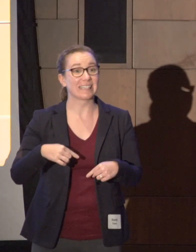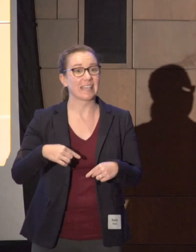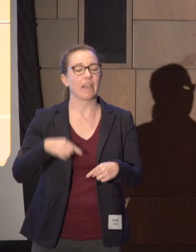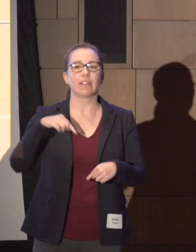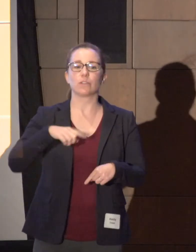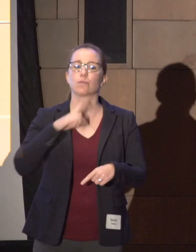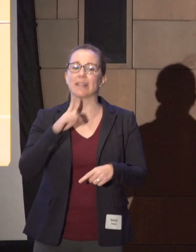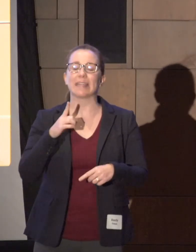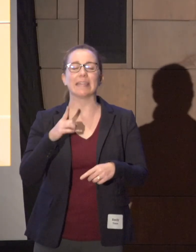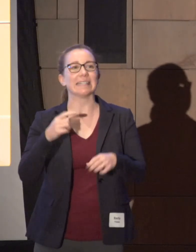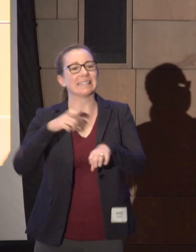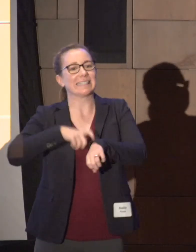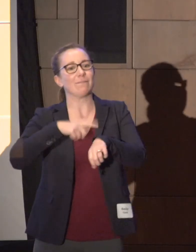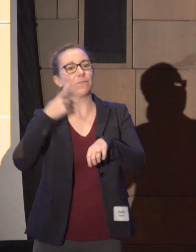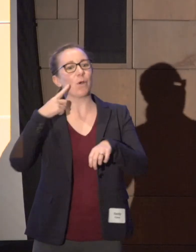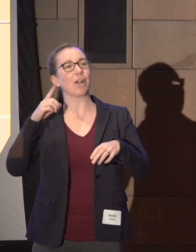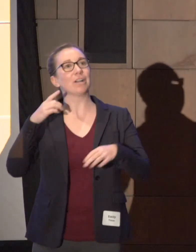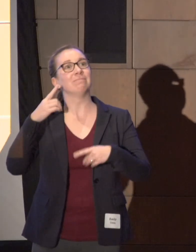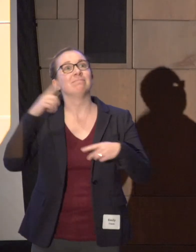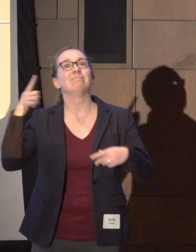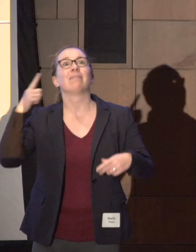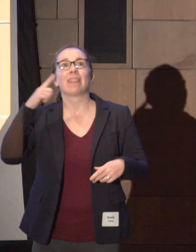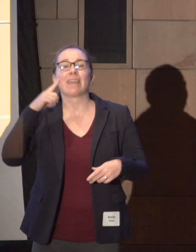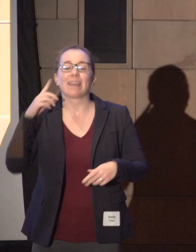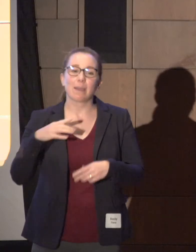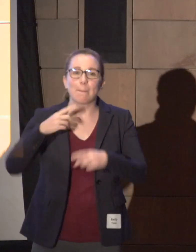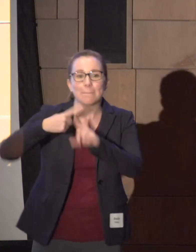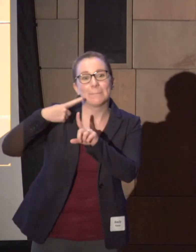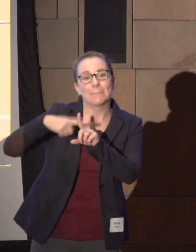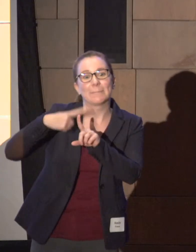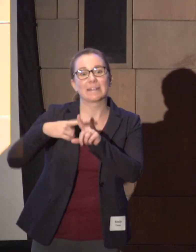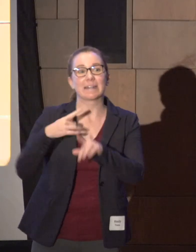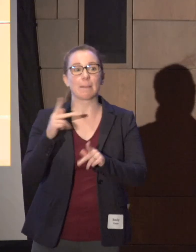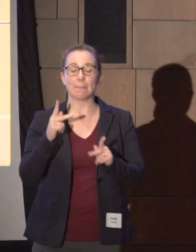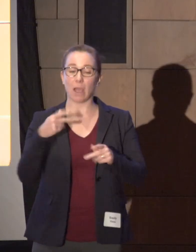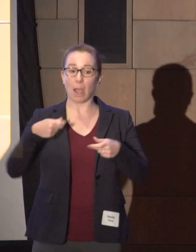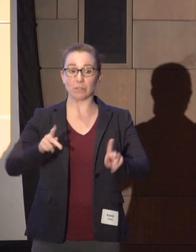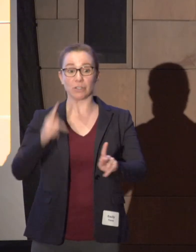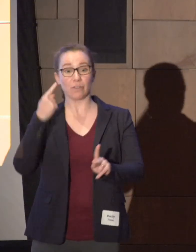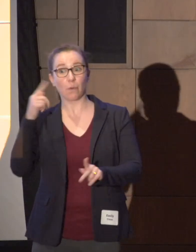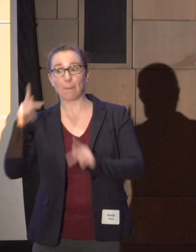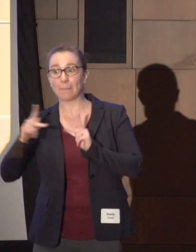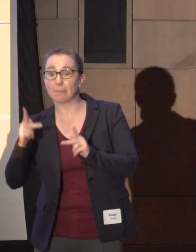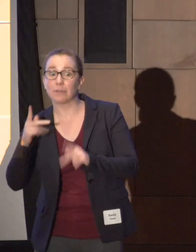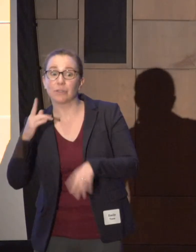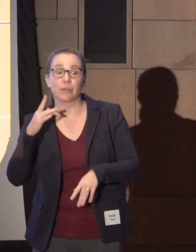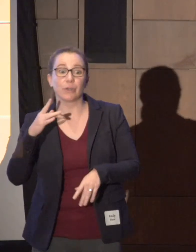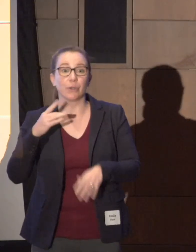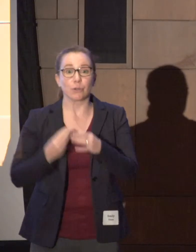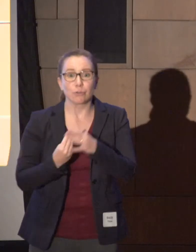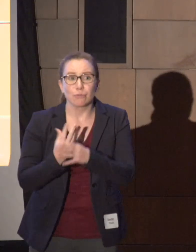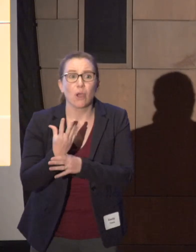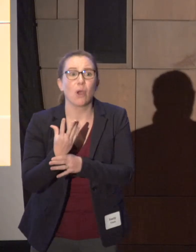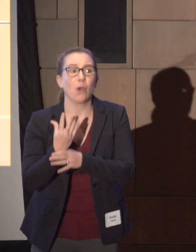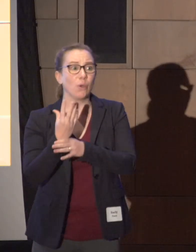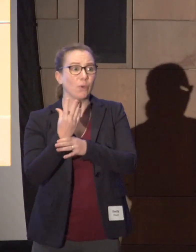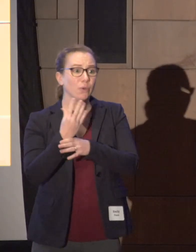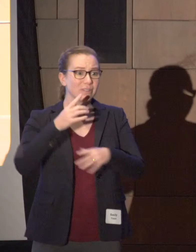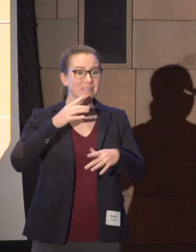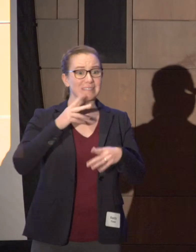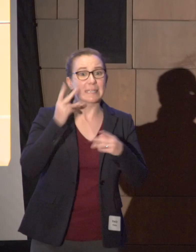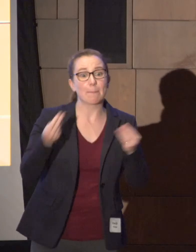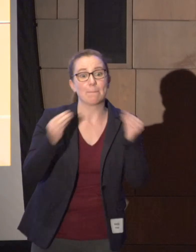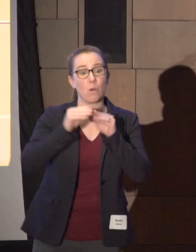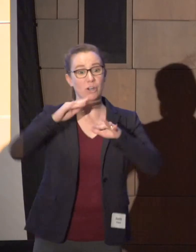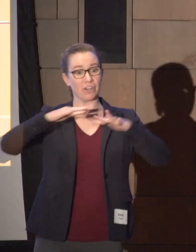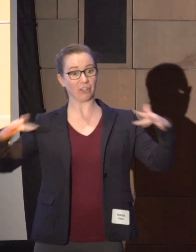for optimism. Tonight is an opportunity for people representative of the Granite State's growing and enriching diversity to